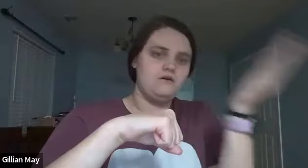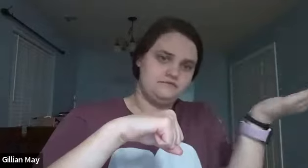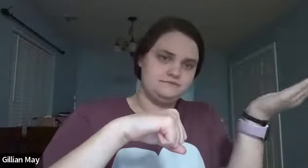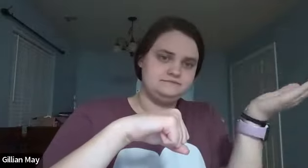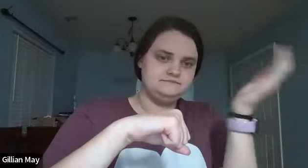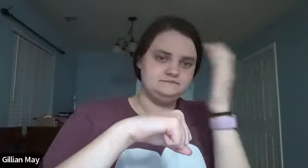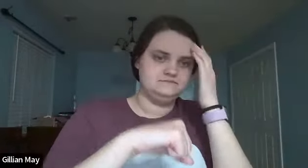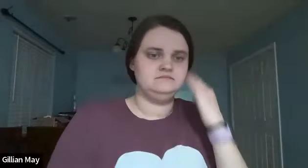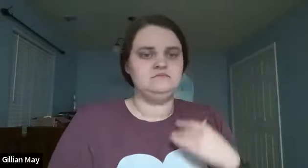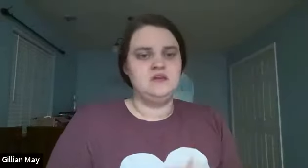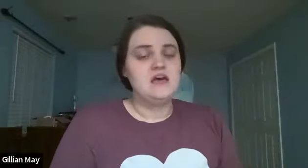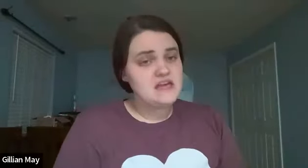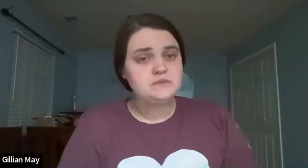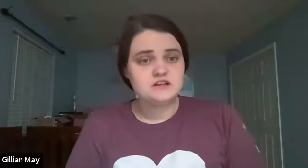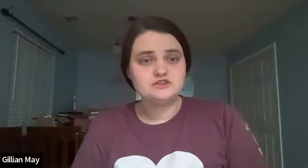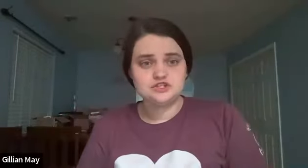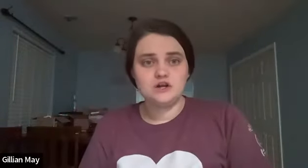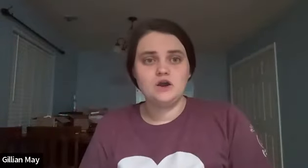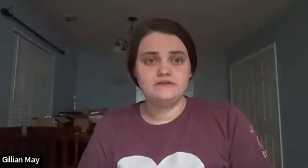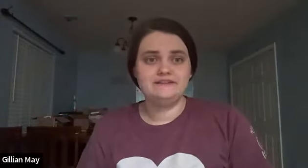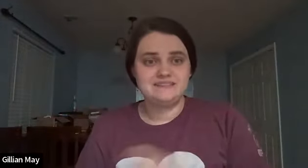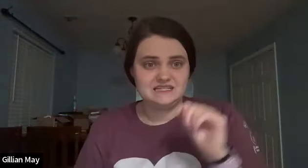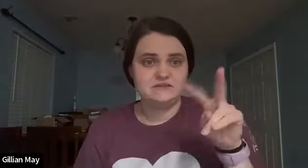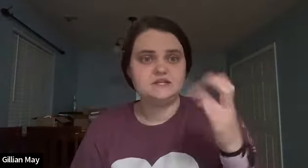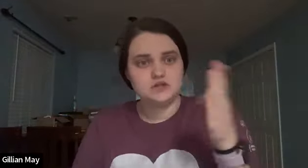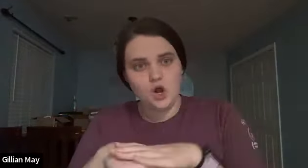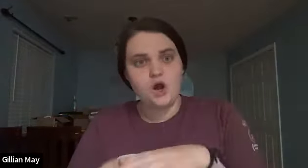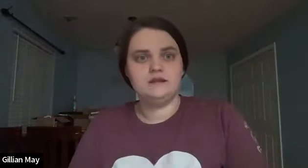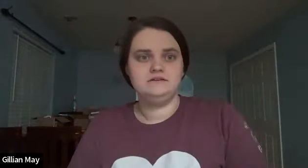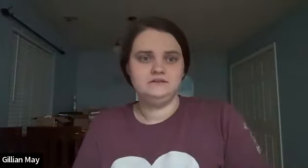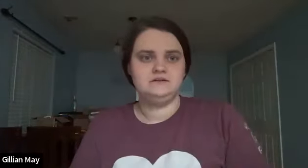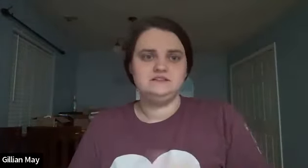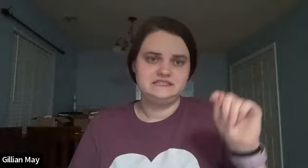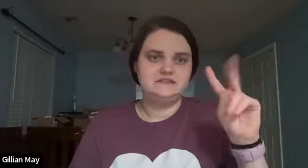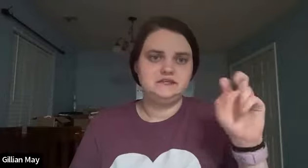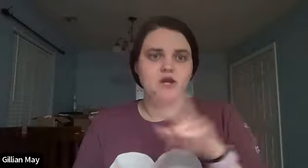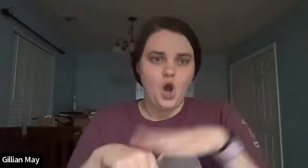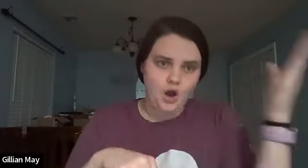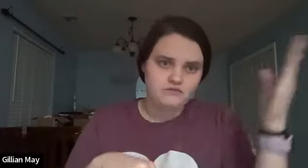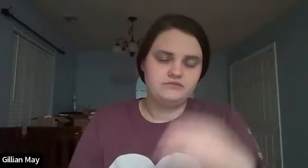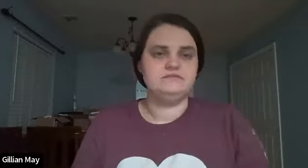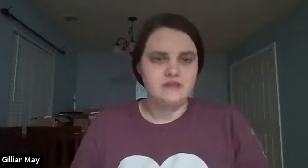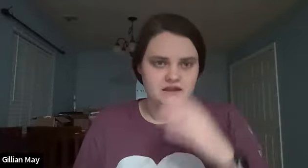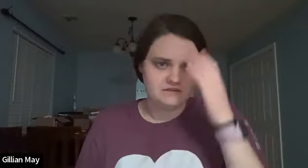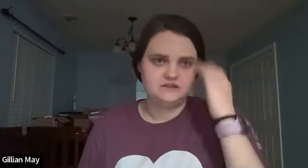off. And that could be also just turning on like the TV, turn it on, TV off, that kind of thing